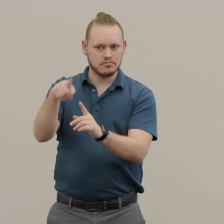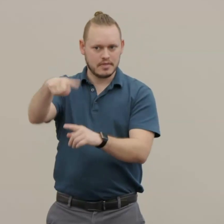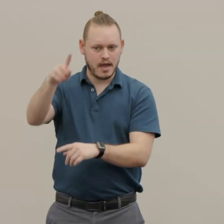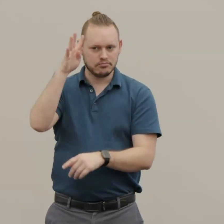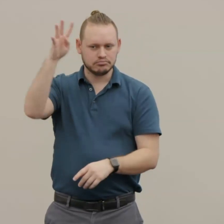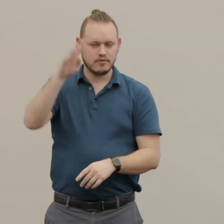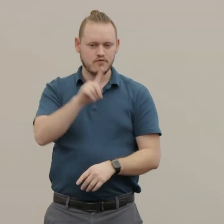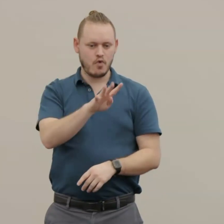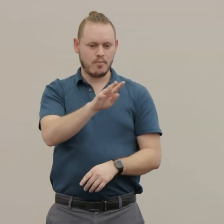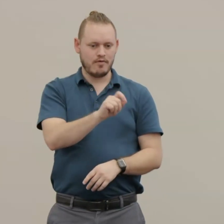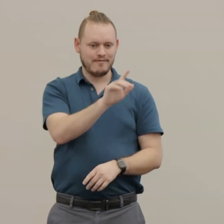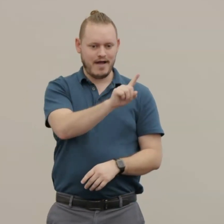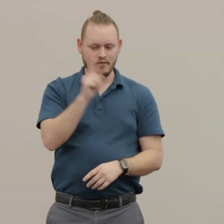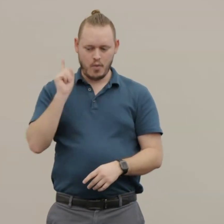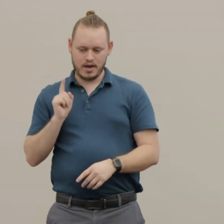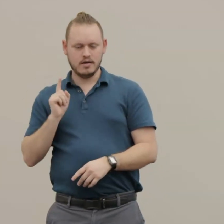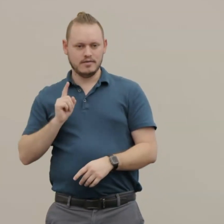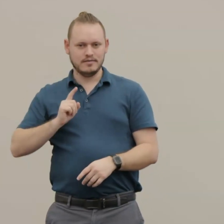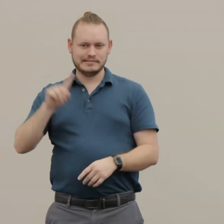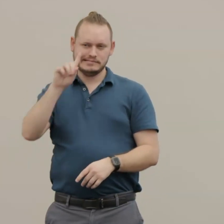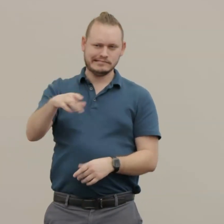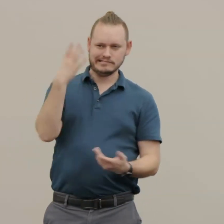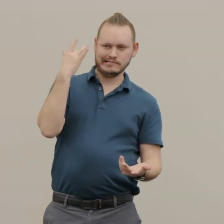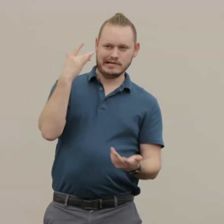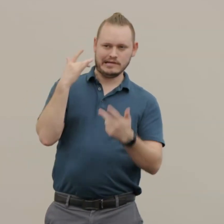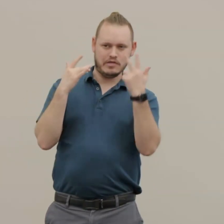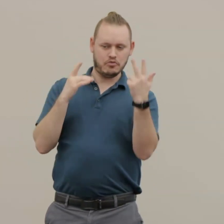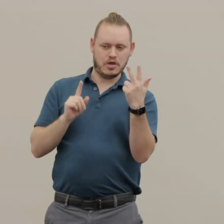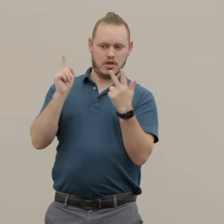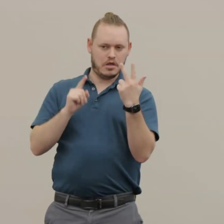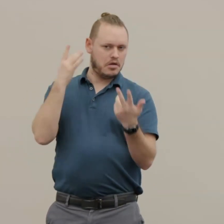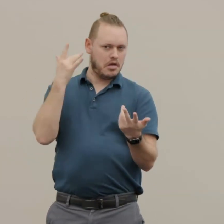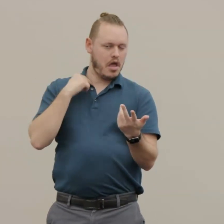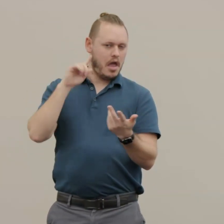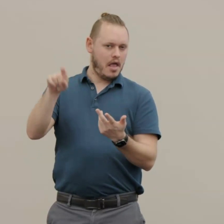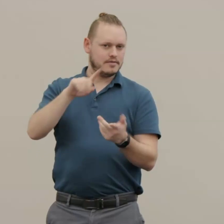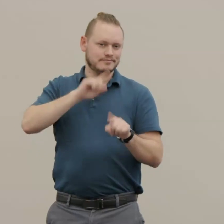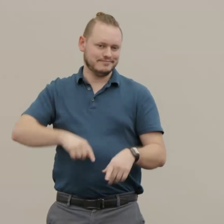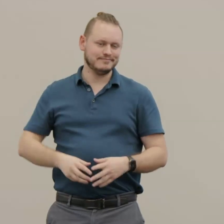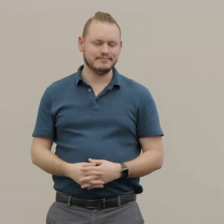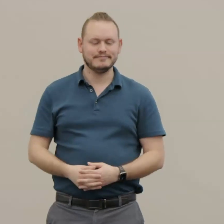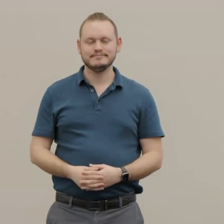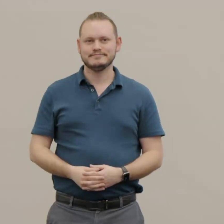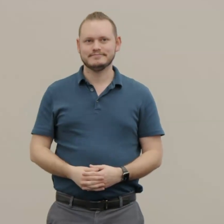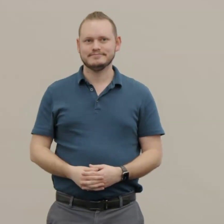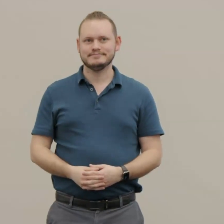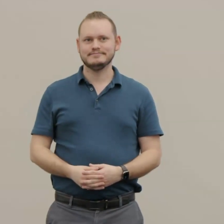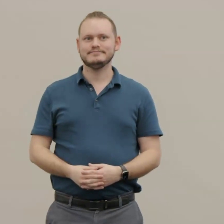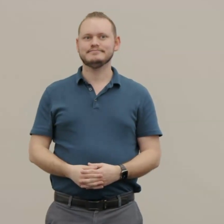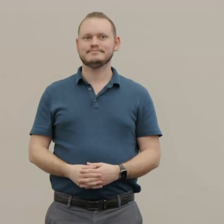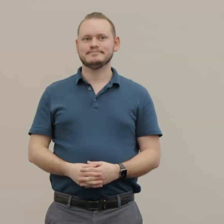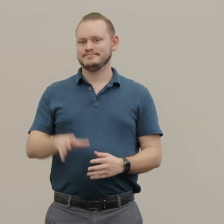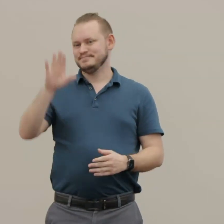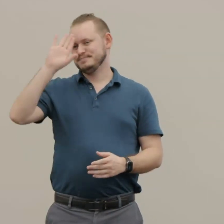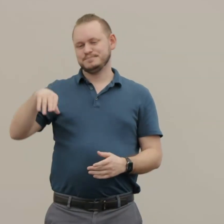the 4.5 to 1 and asked them why they went to 3 to 1. So you already know tools